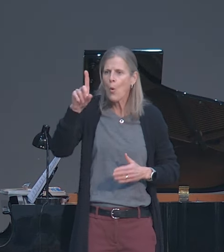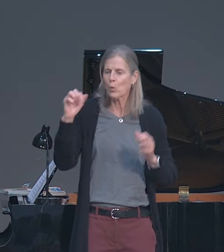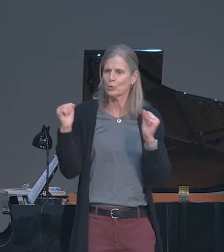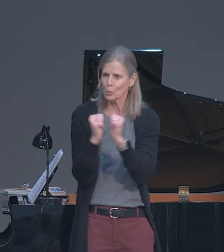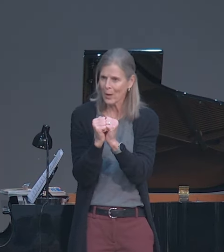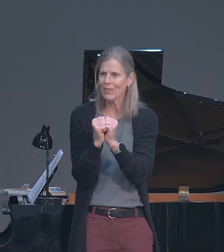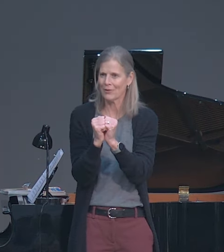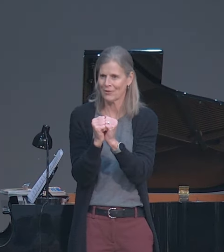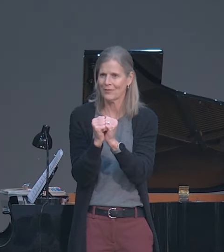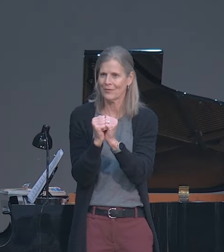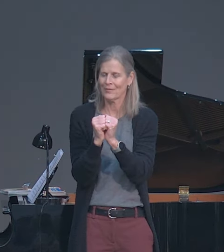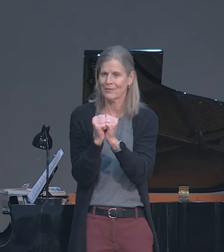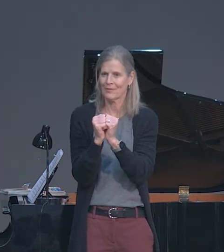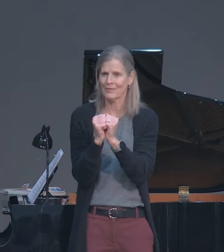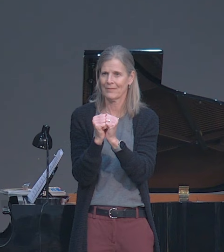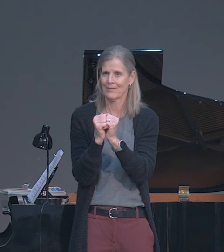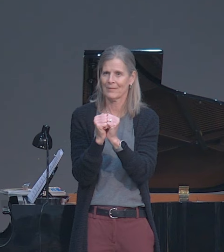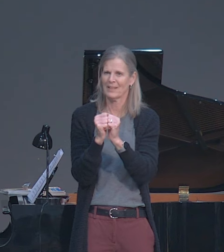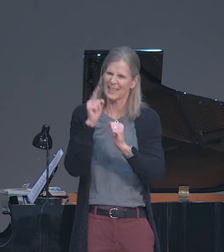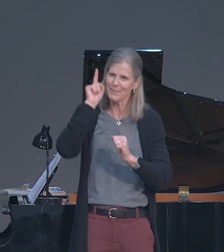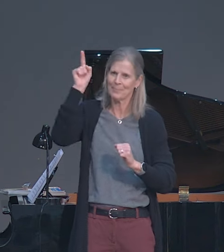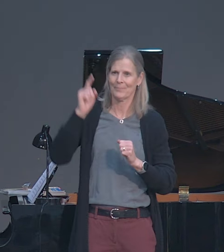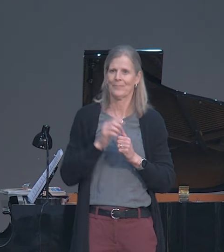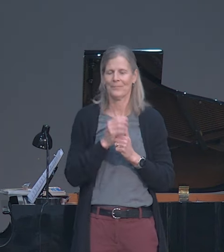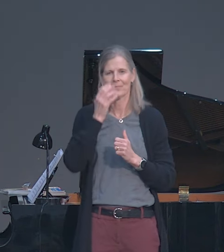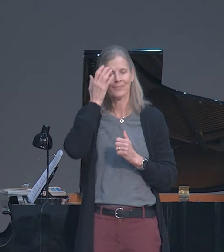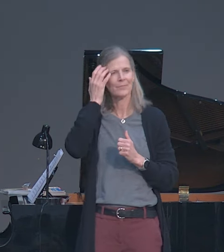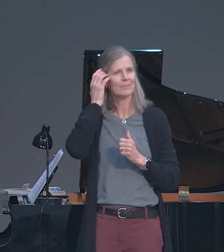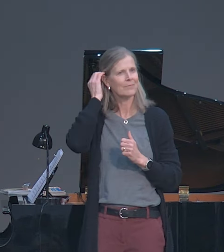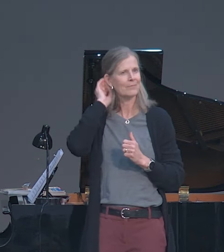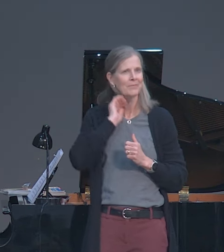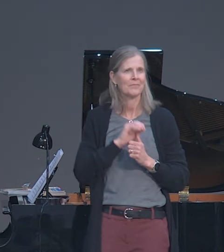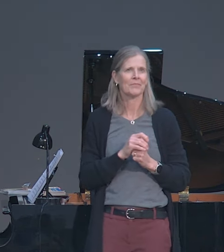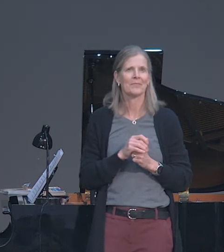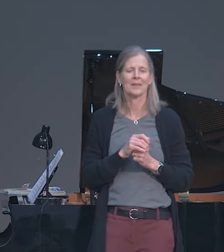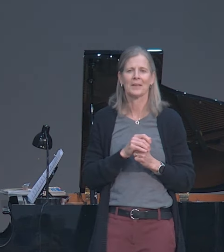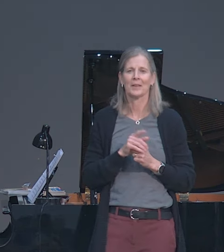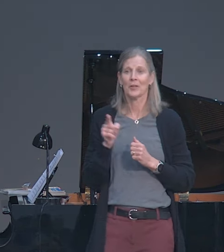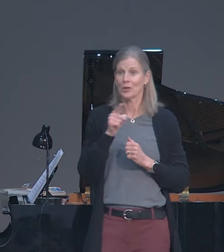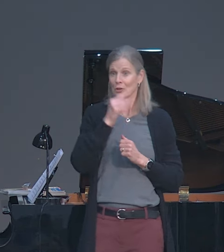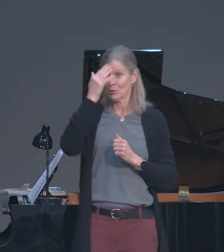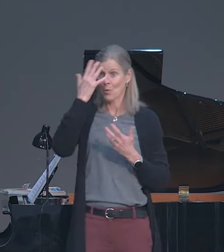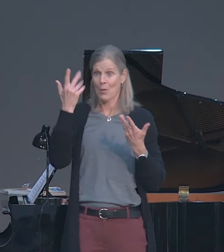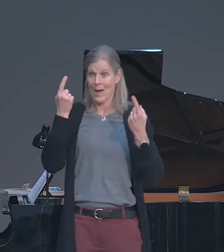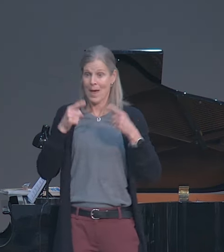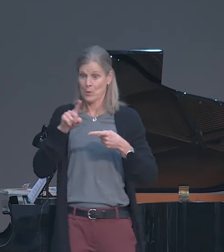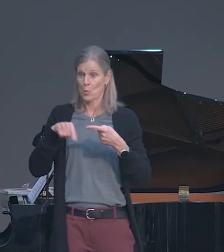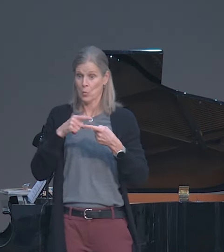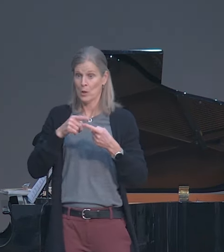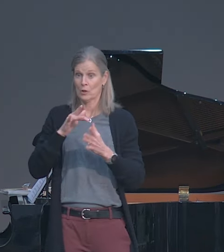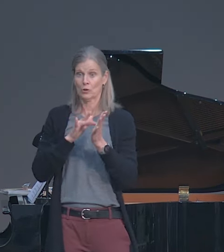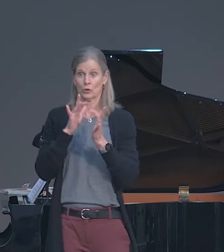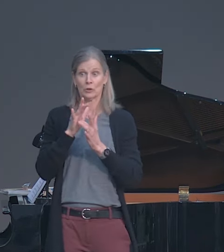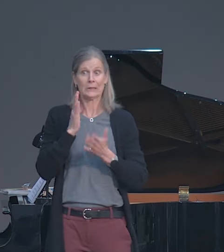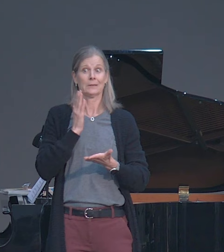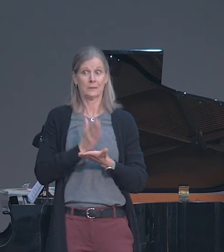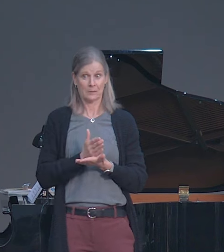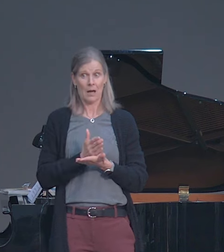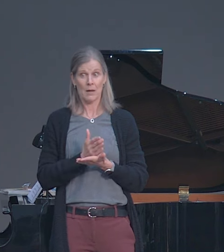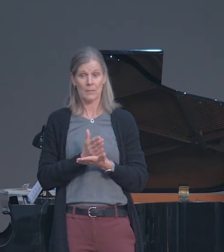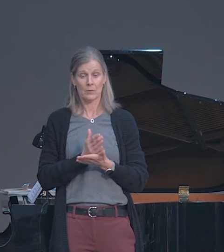together. By the way, just kind of a morbid thought, do you know what will happen when Jesus stops holding all things